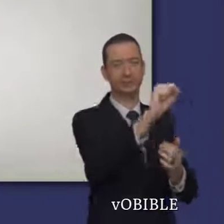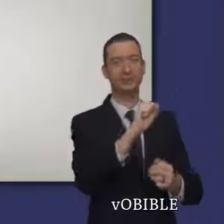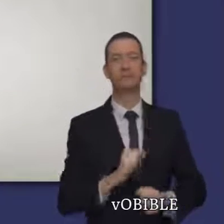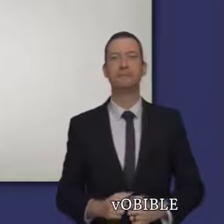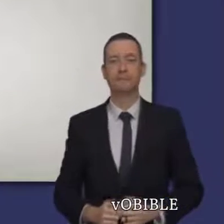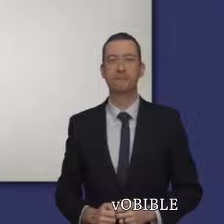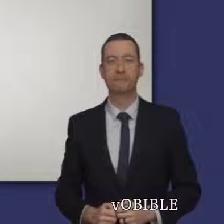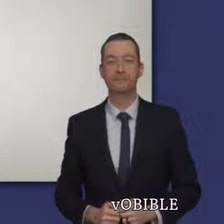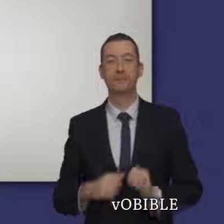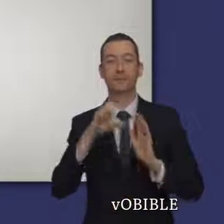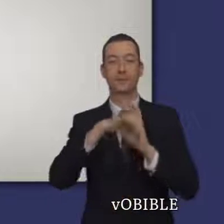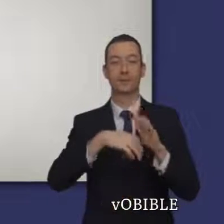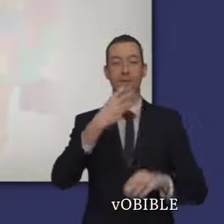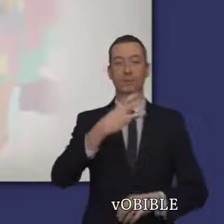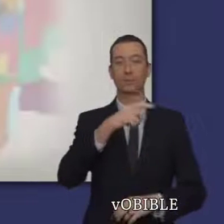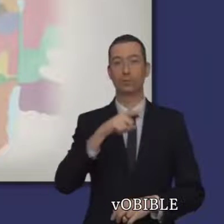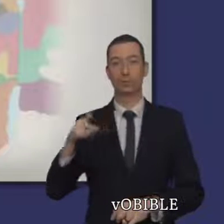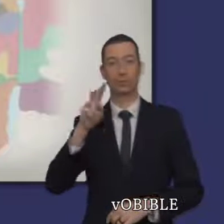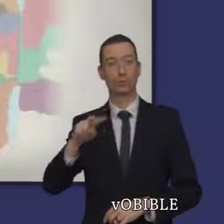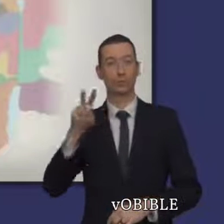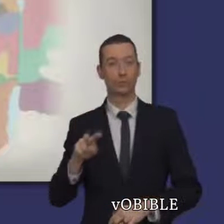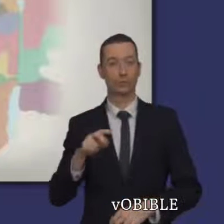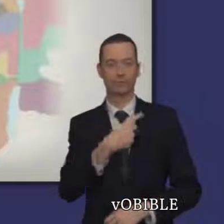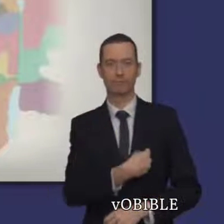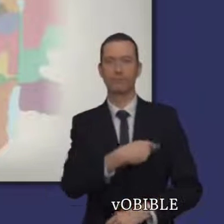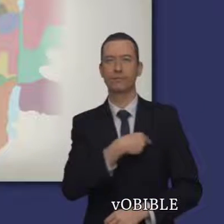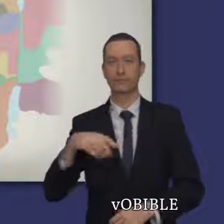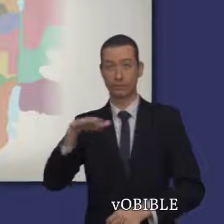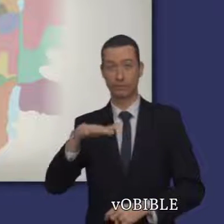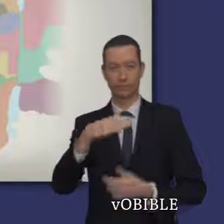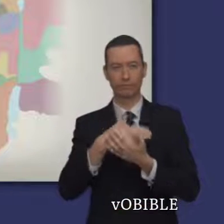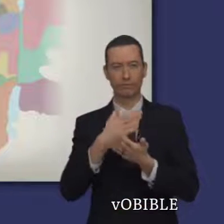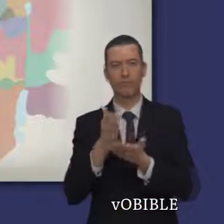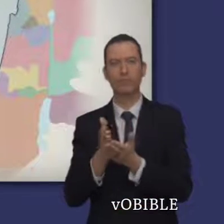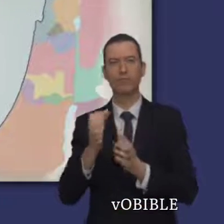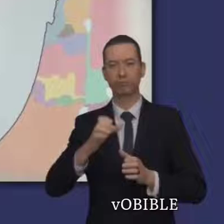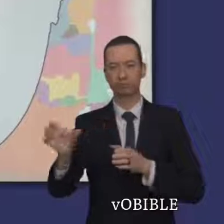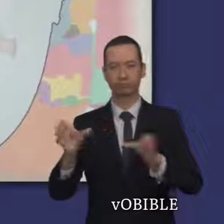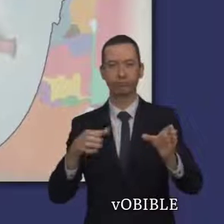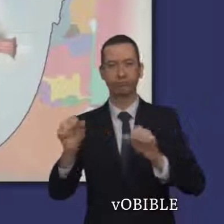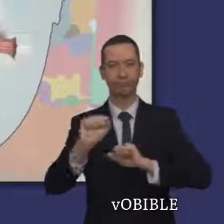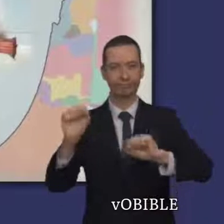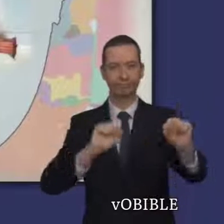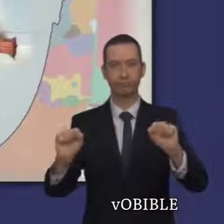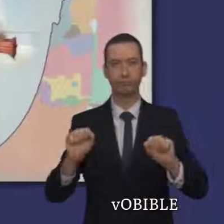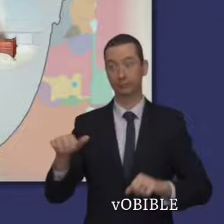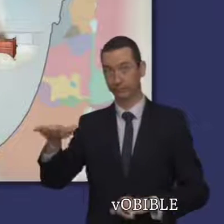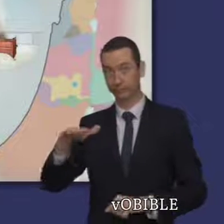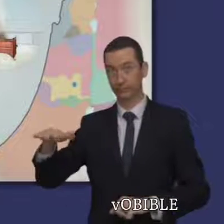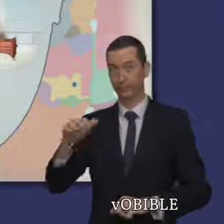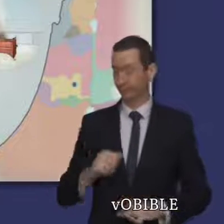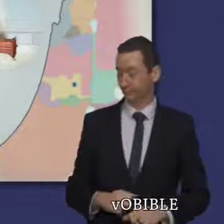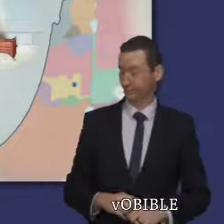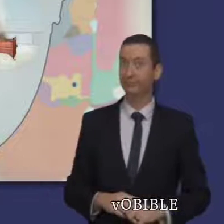In chapters 13 to 22, the Promised Land is apportioned among the tribes of Israel. The tabernacle